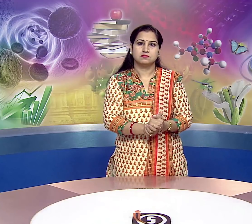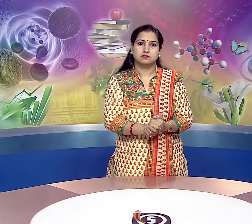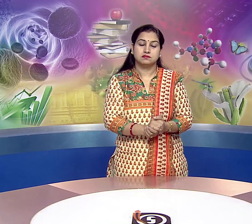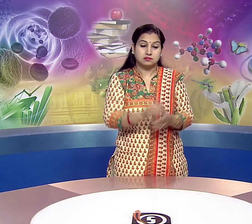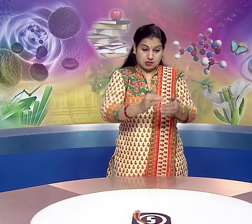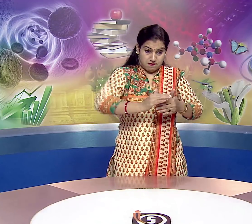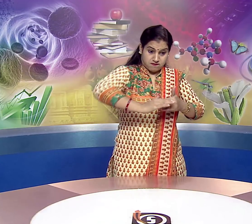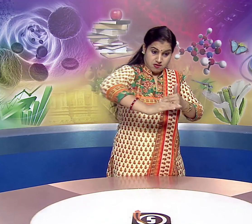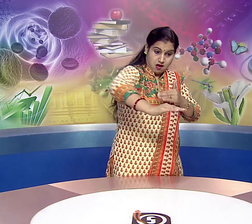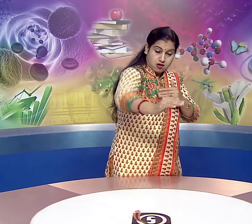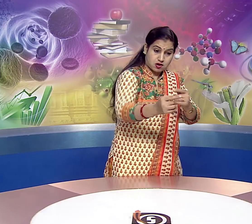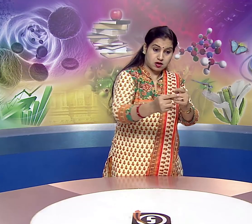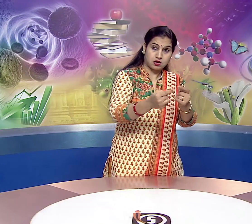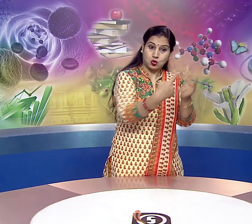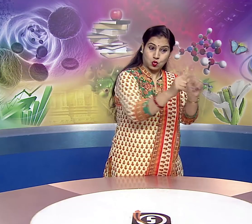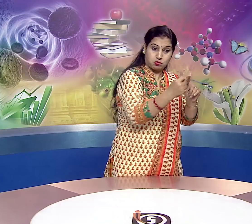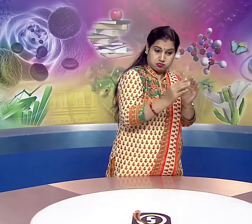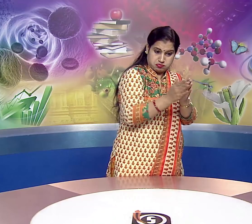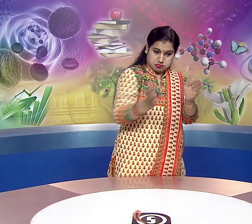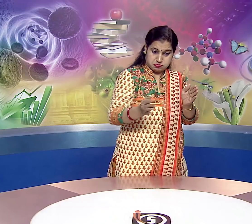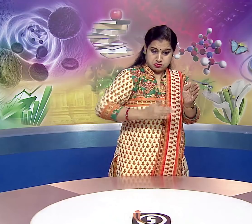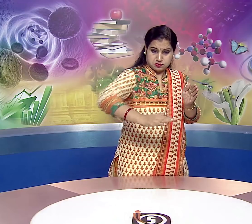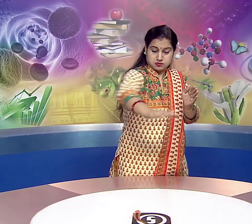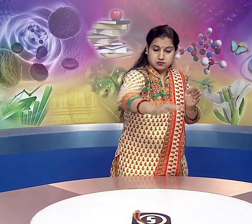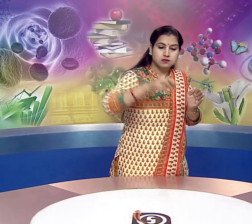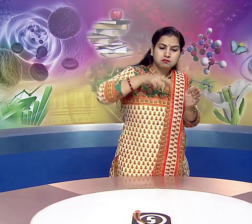of the veranda and walked in.